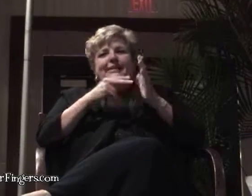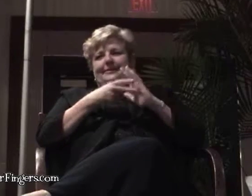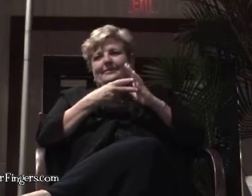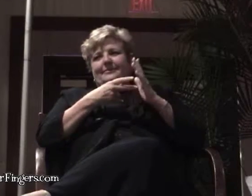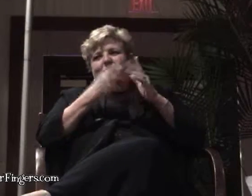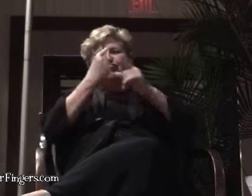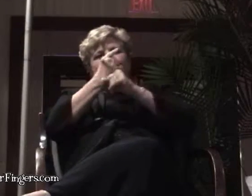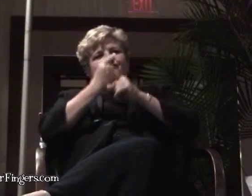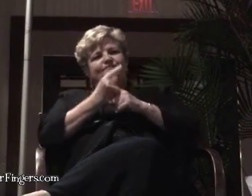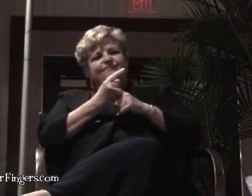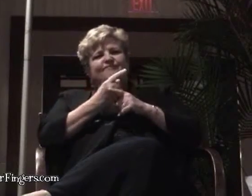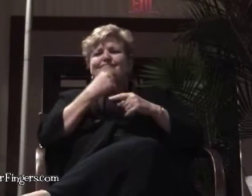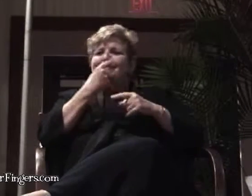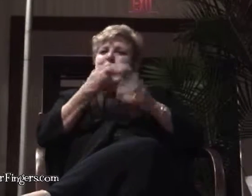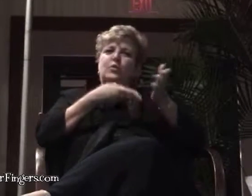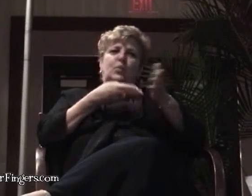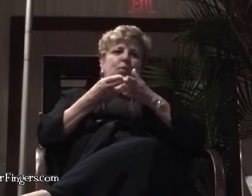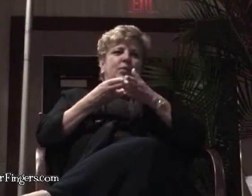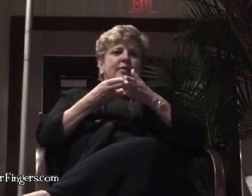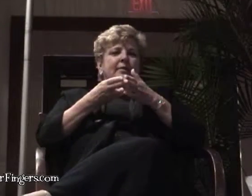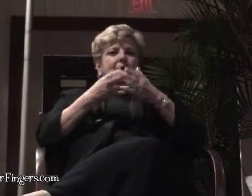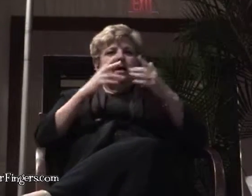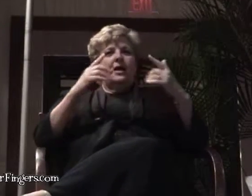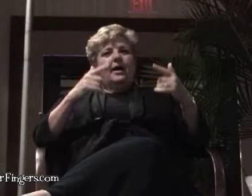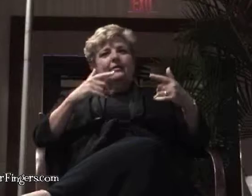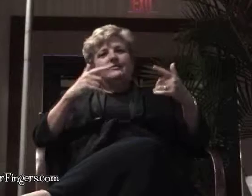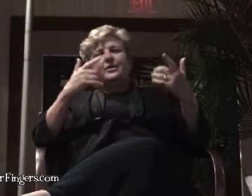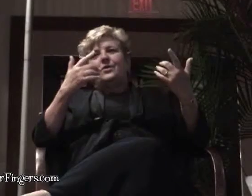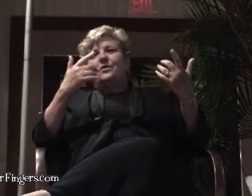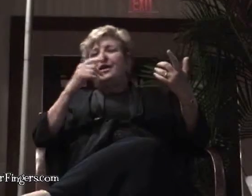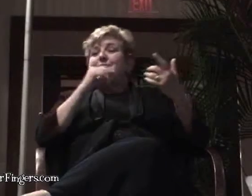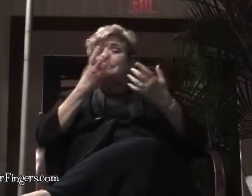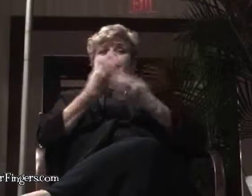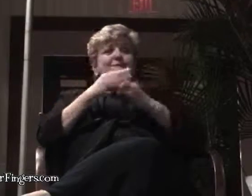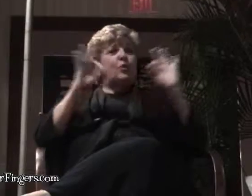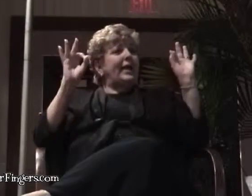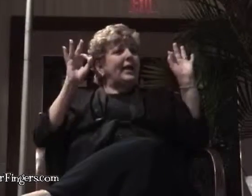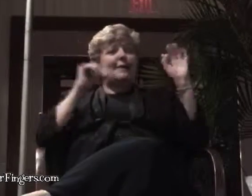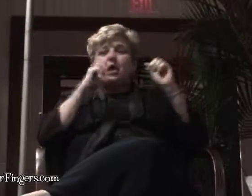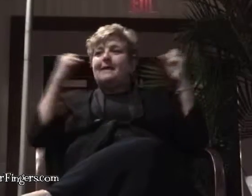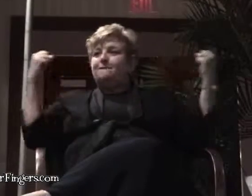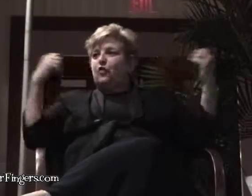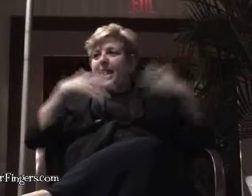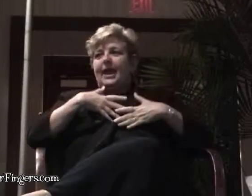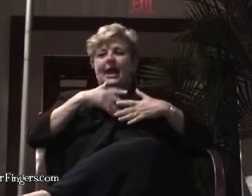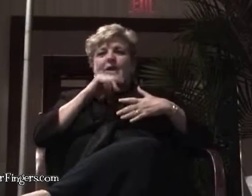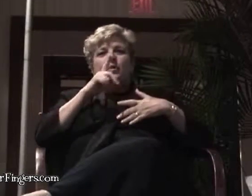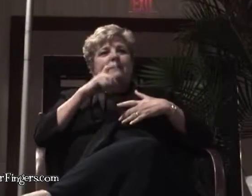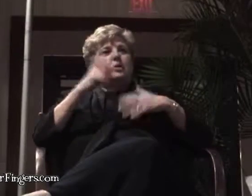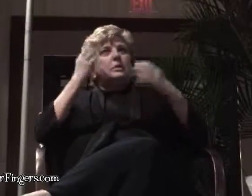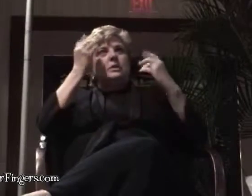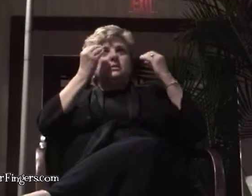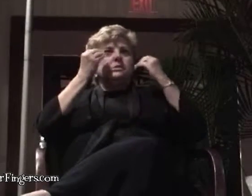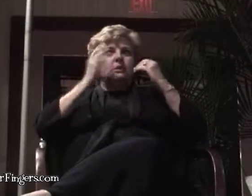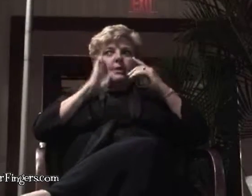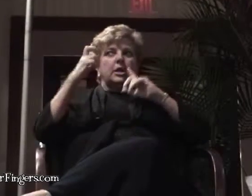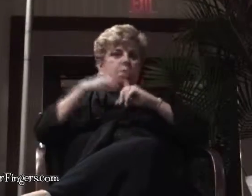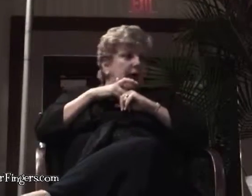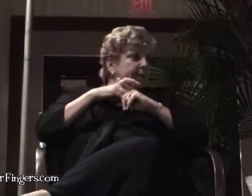wonderful way to live. I live in a glass house, and it set me free of fear. I don't have to be fearful of being caught. And I did a fears inventory,